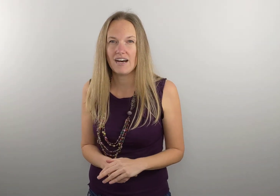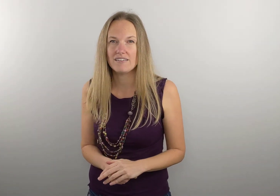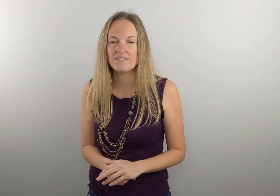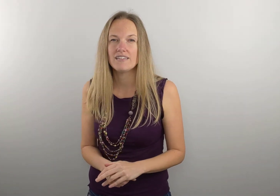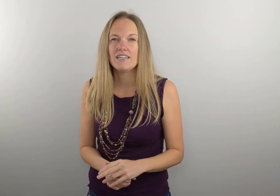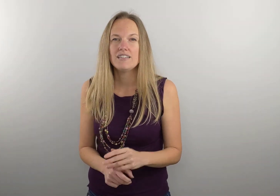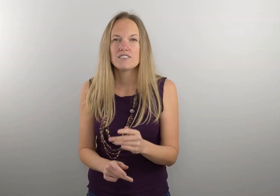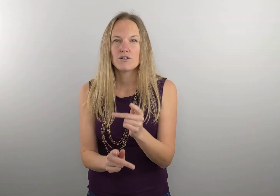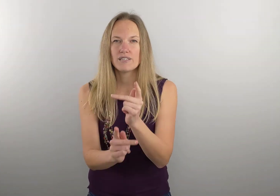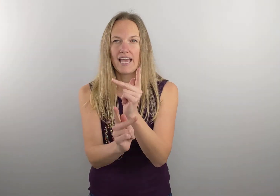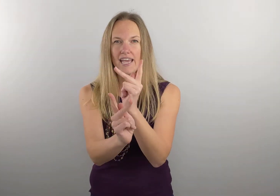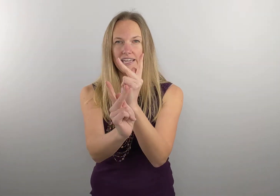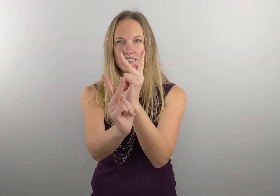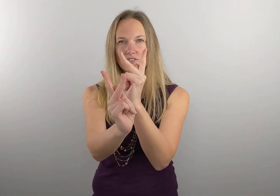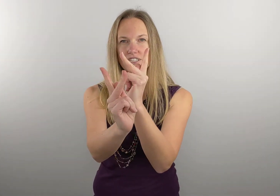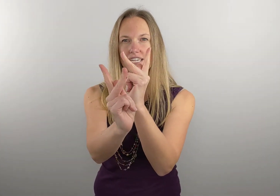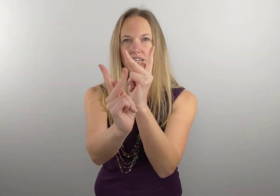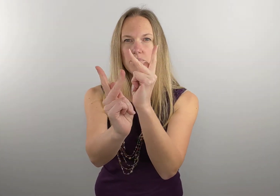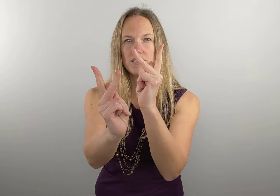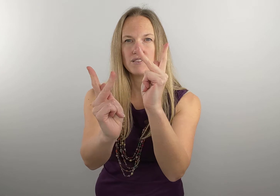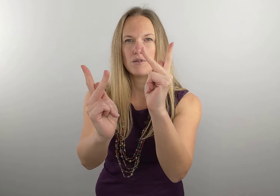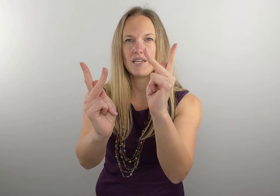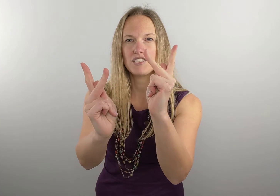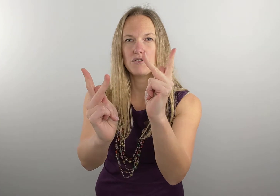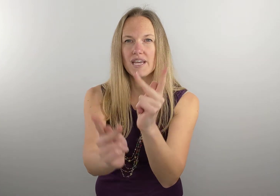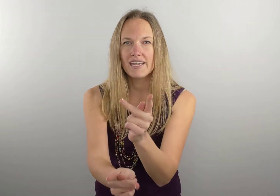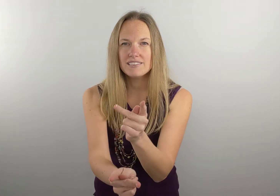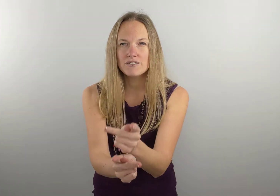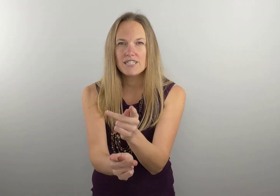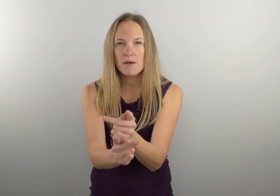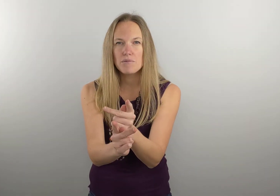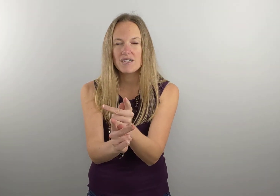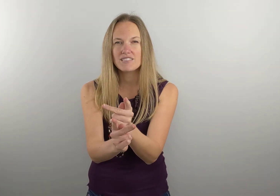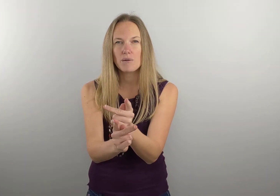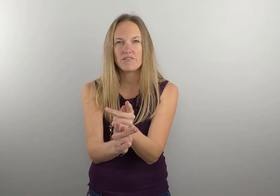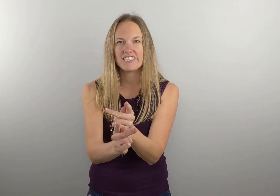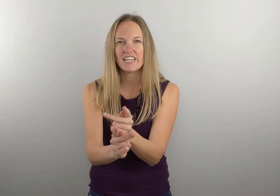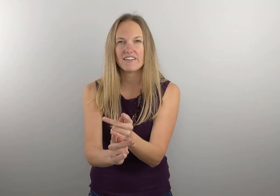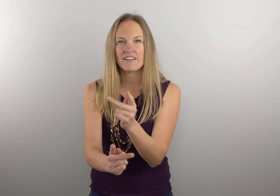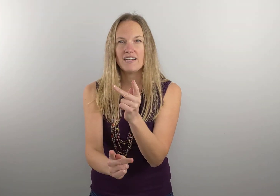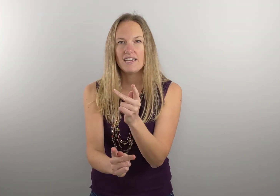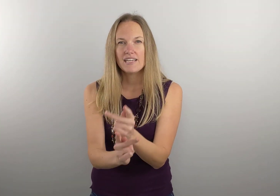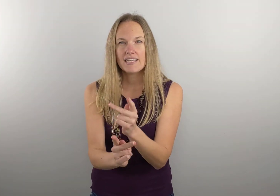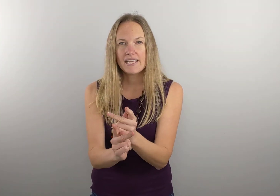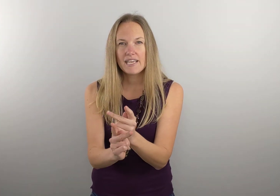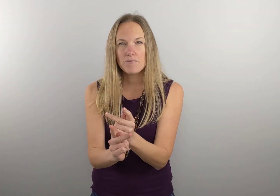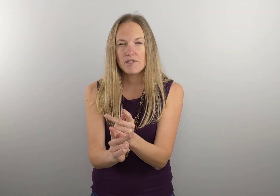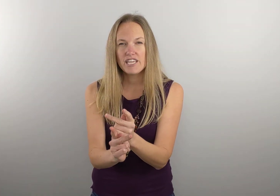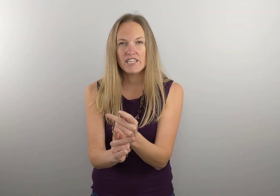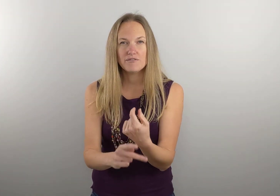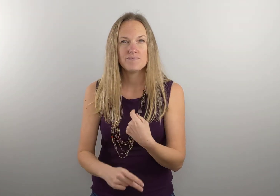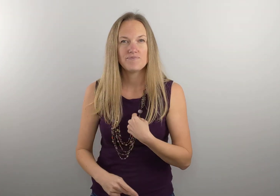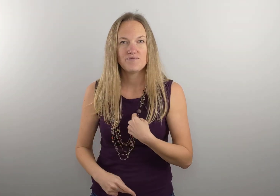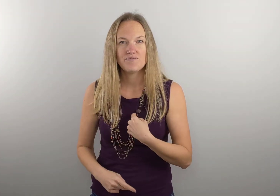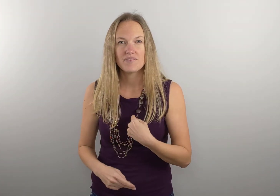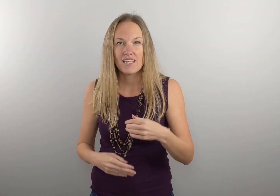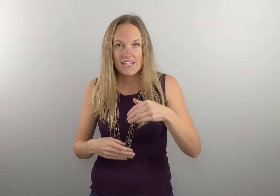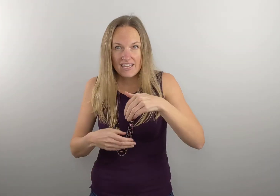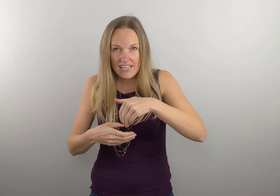love. So K's for keep. So you make 2 K's and you tap them on top of each other. Keep me